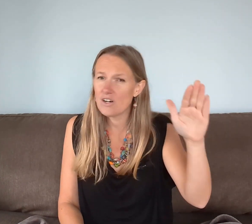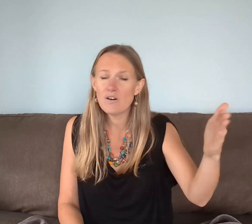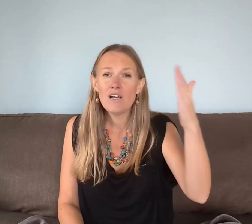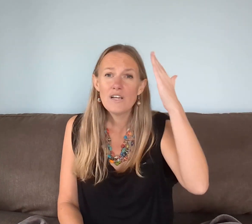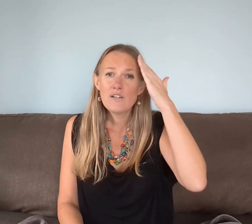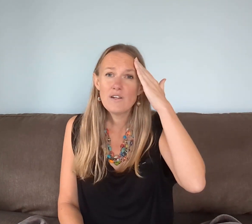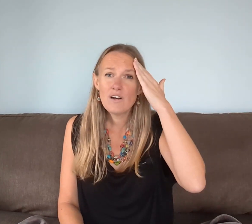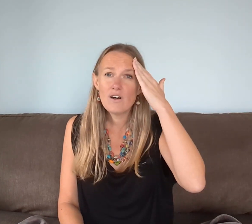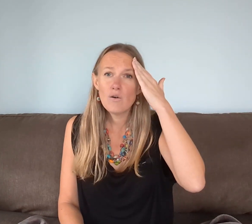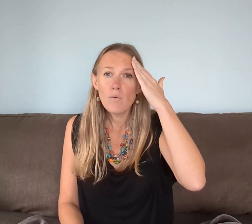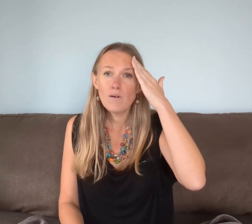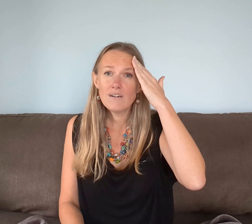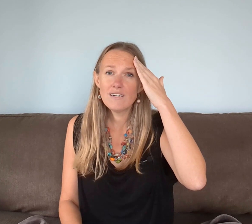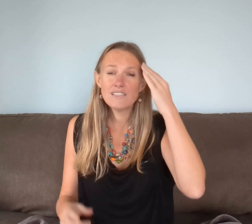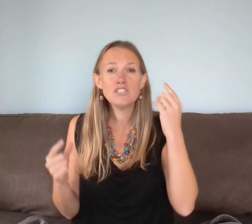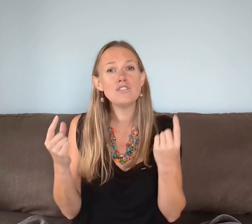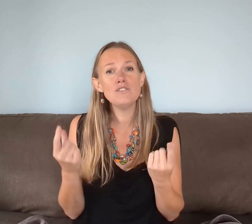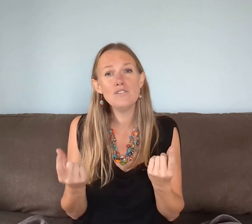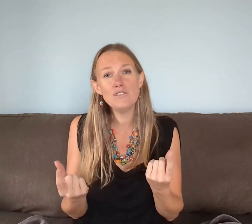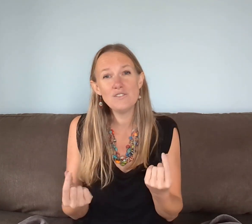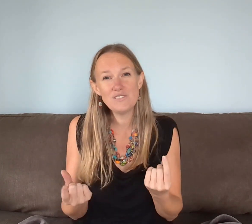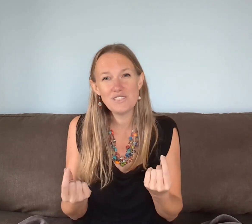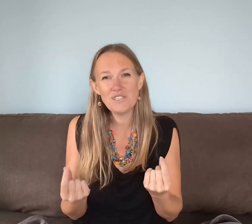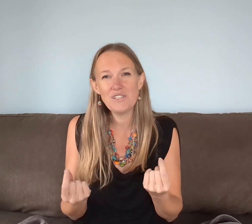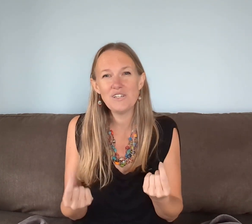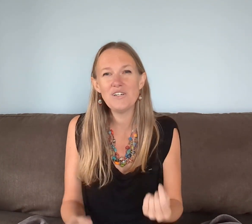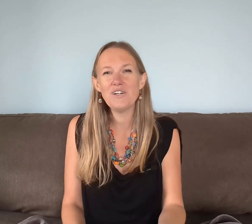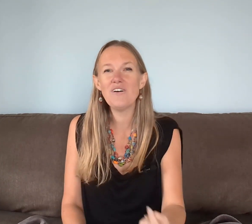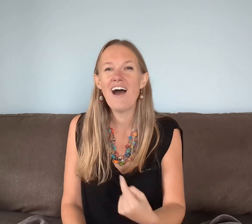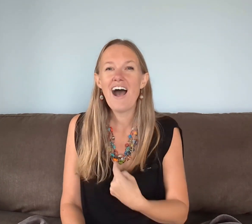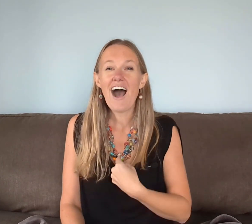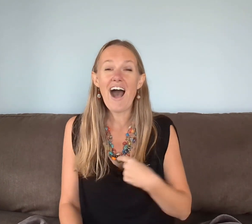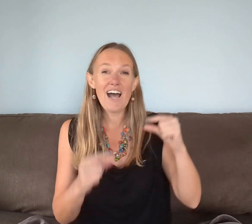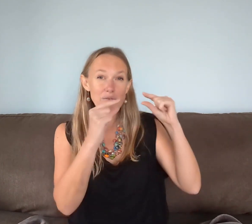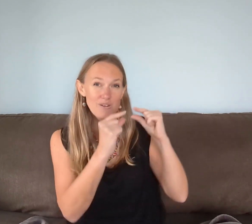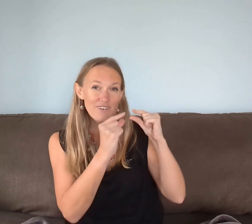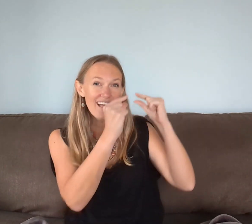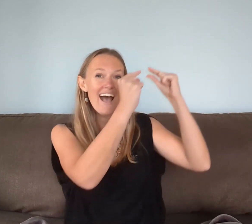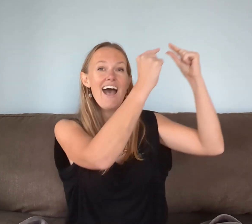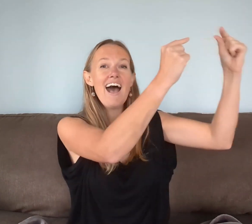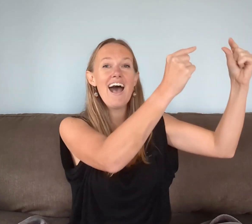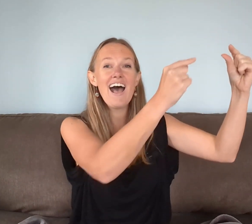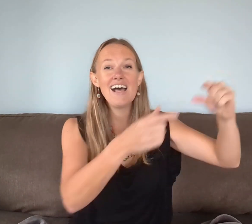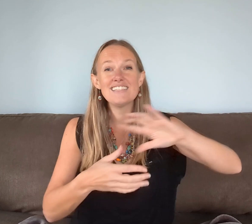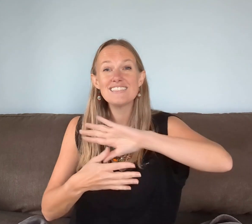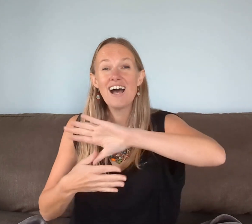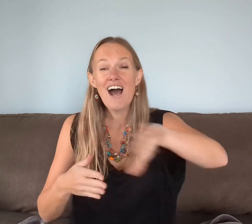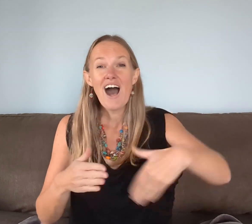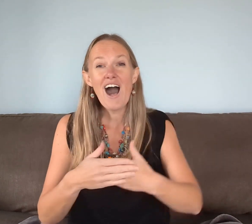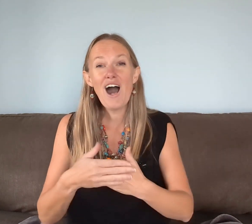know what to do, I will cast